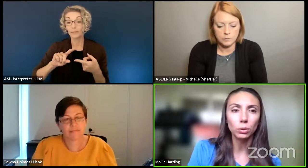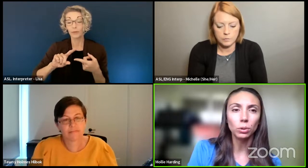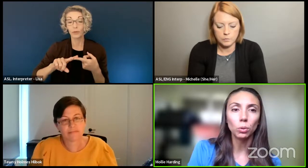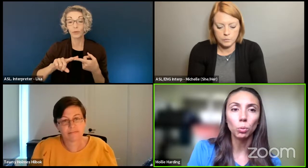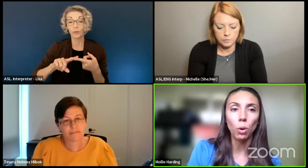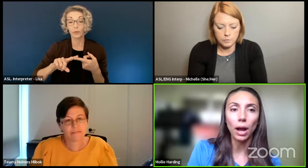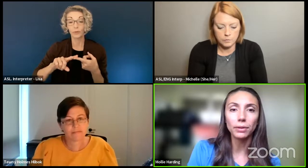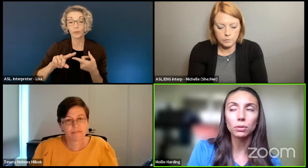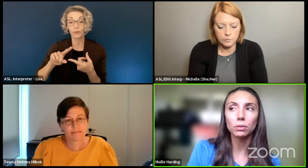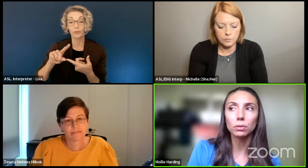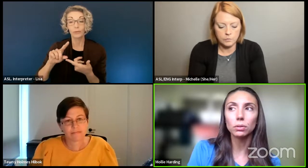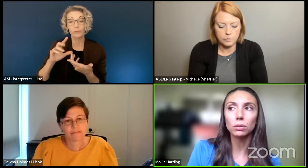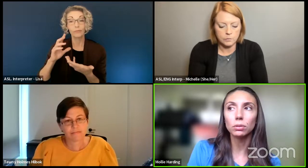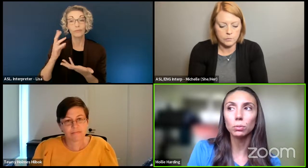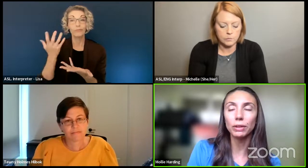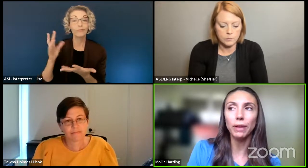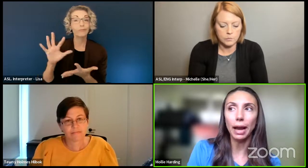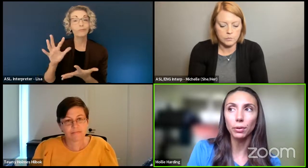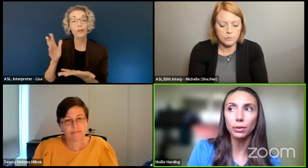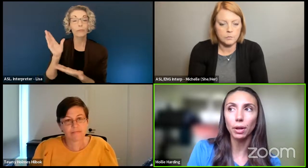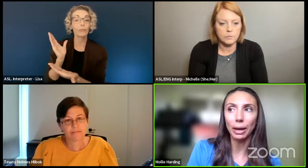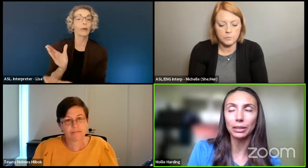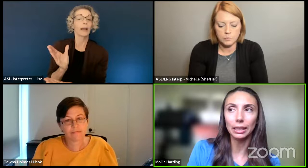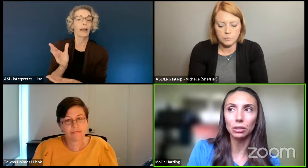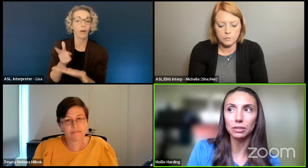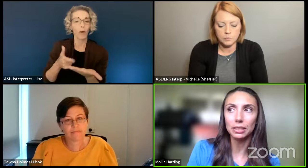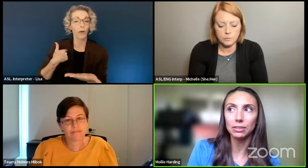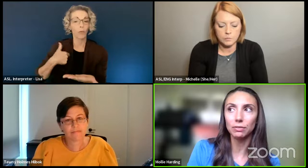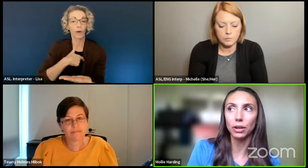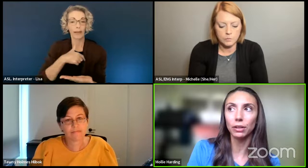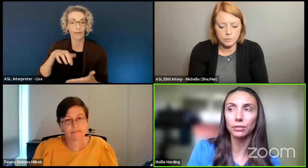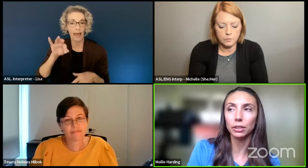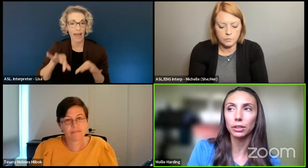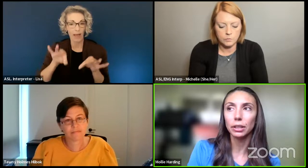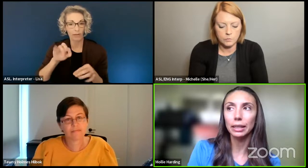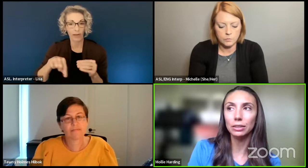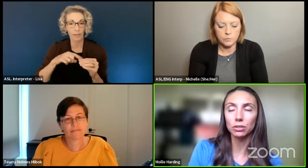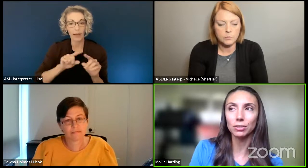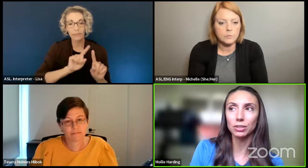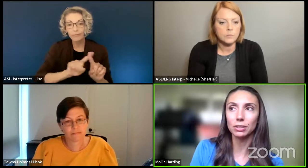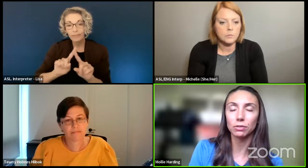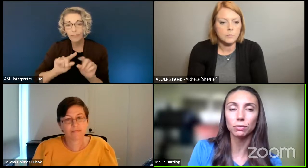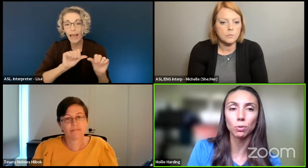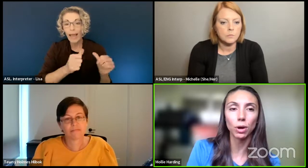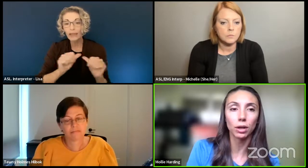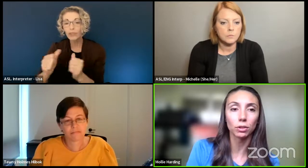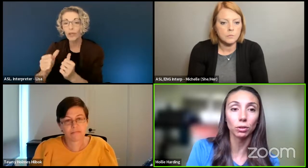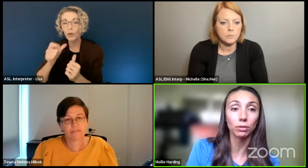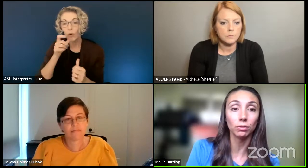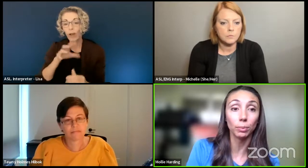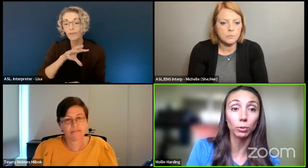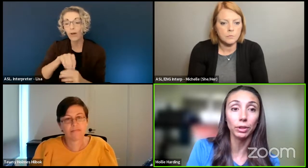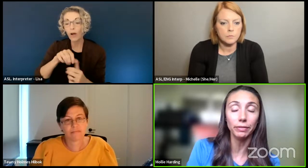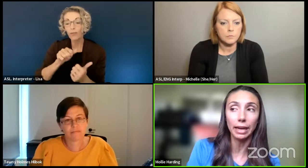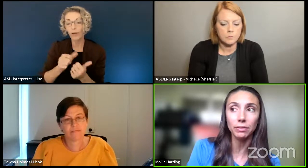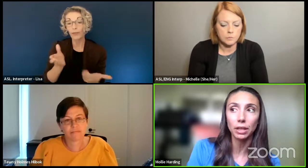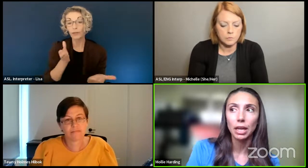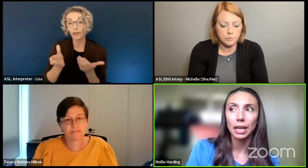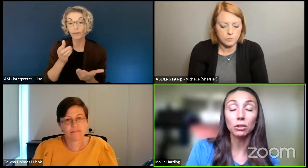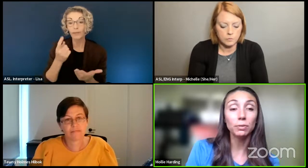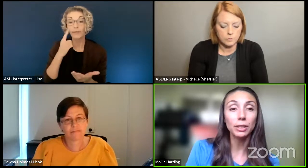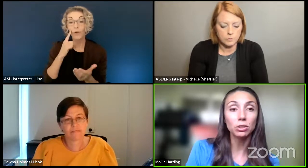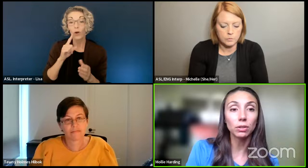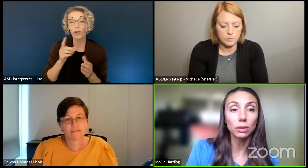bring to you what we found about the agencies involved in services for children from 3 to